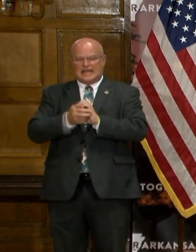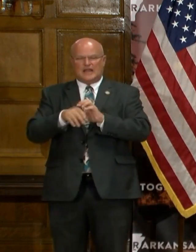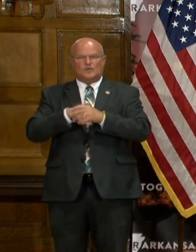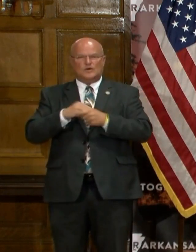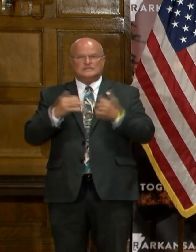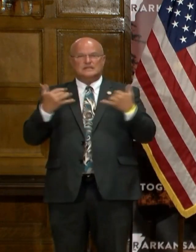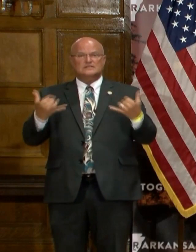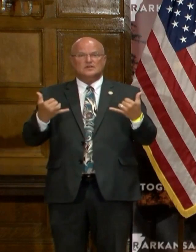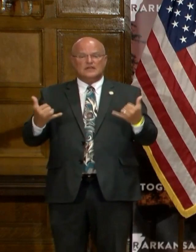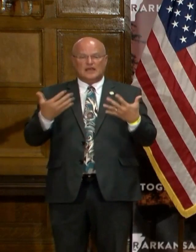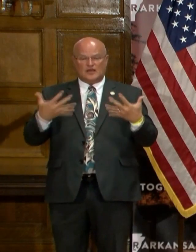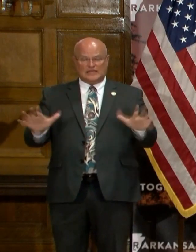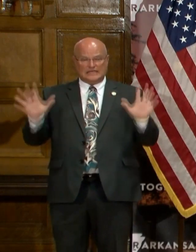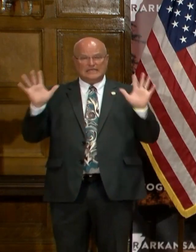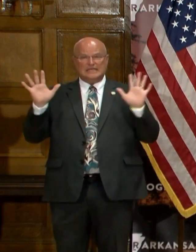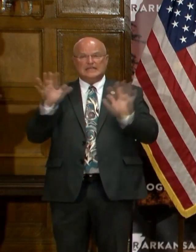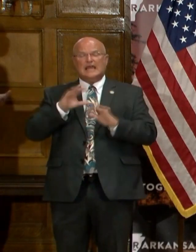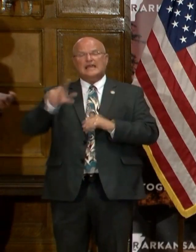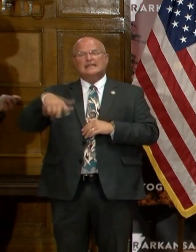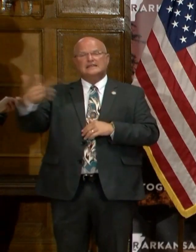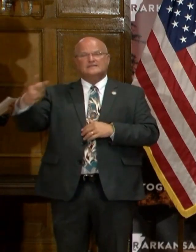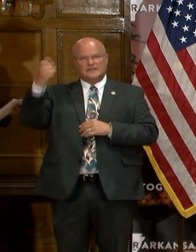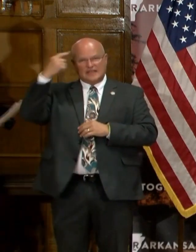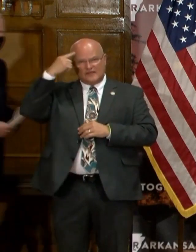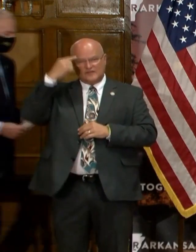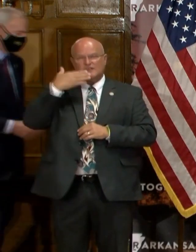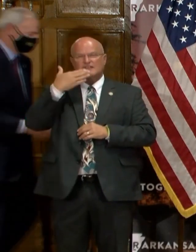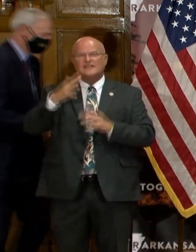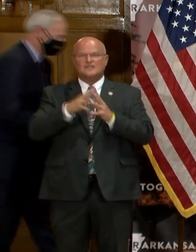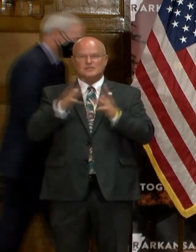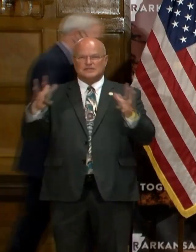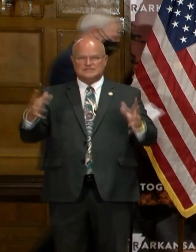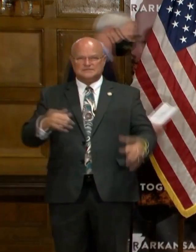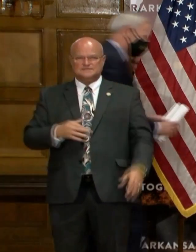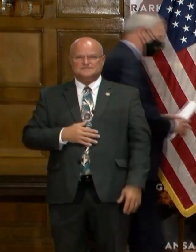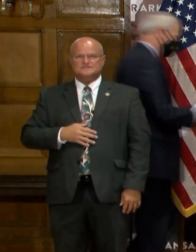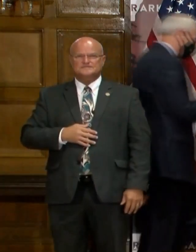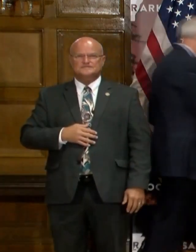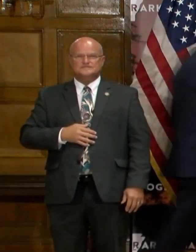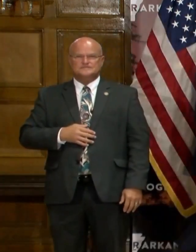So with that, I'll end and turn it back over to the governor. Thank you very much.